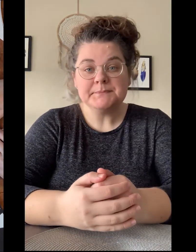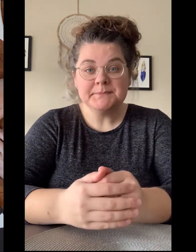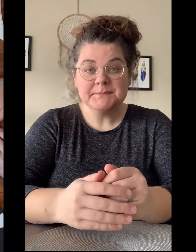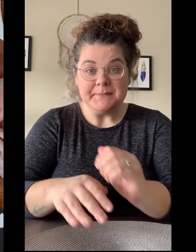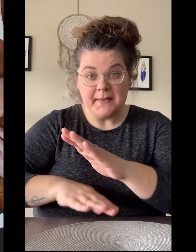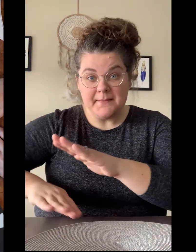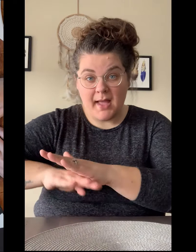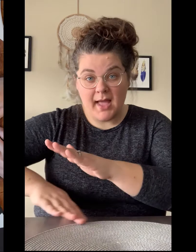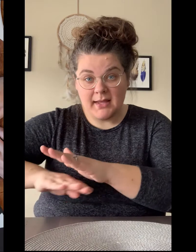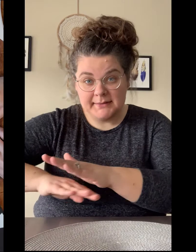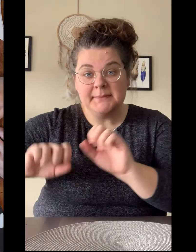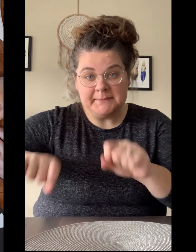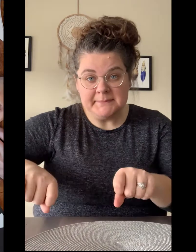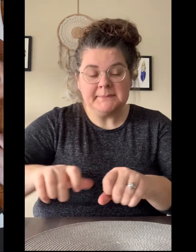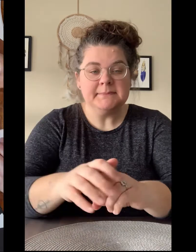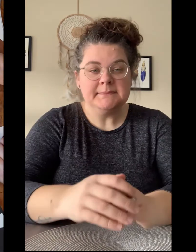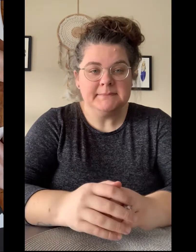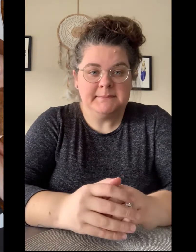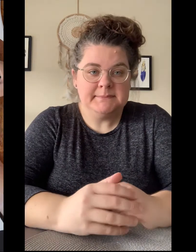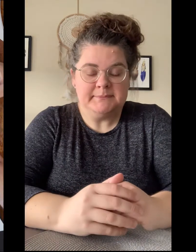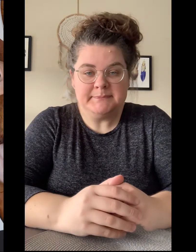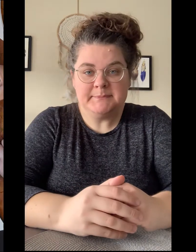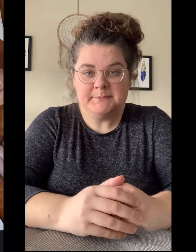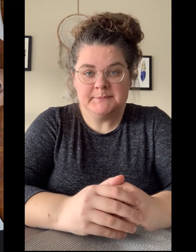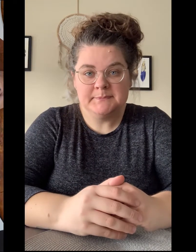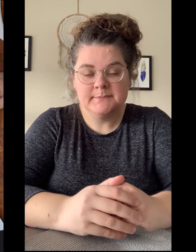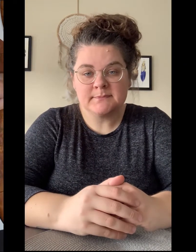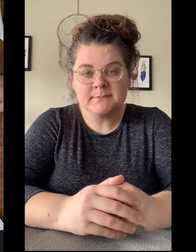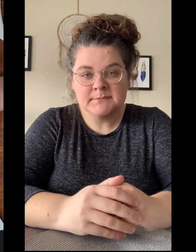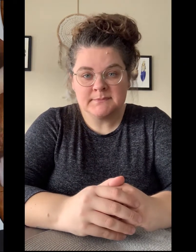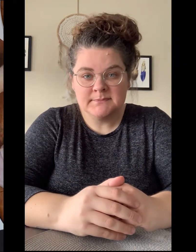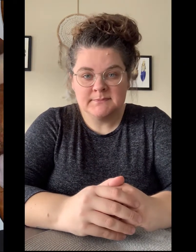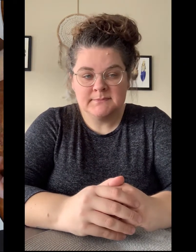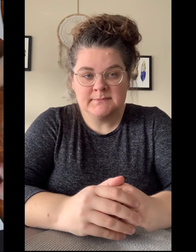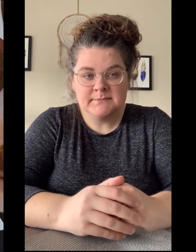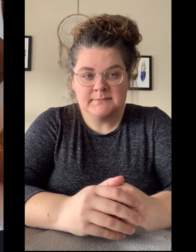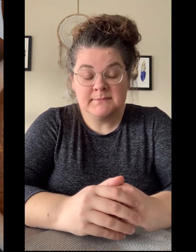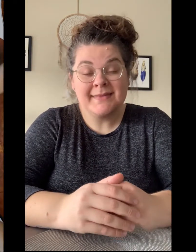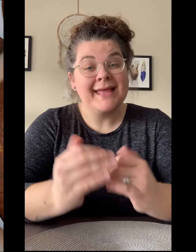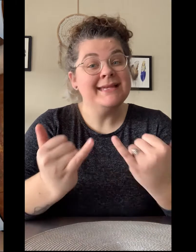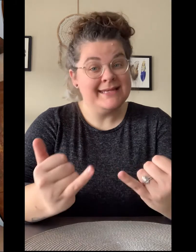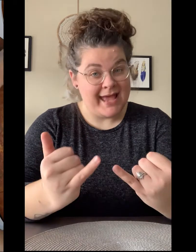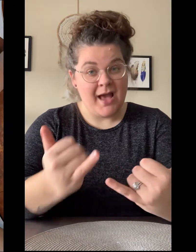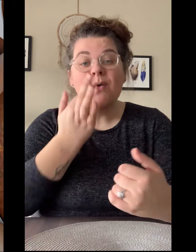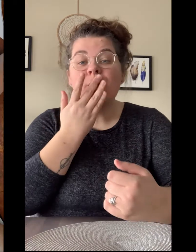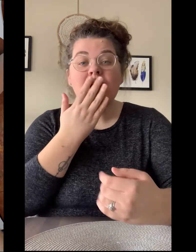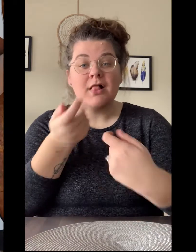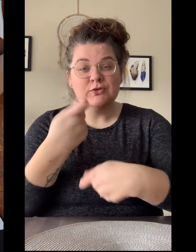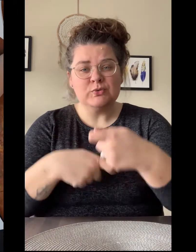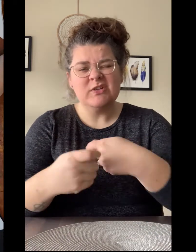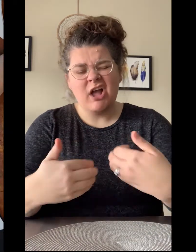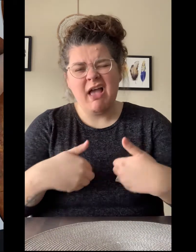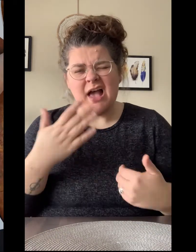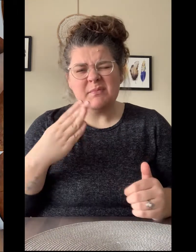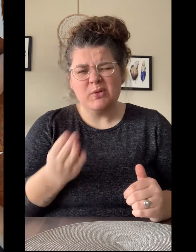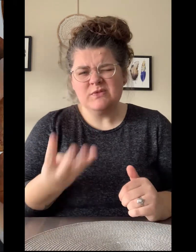bottom. Now I'm going to switch colors. I have 4